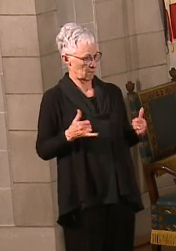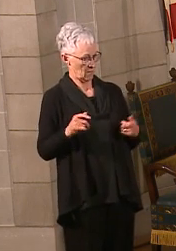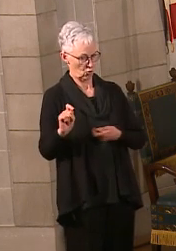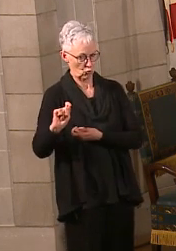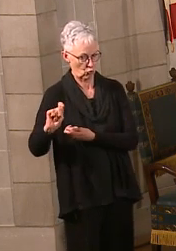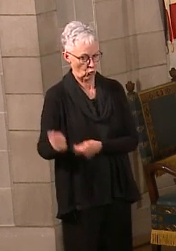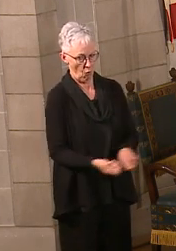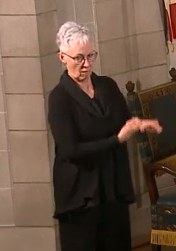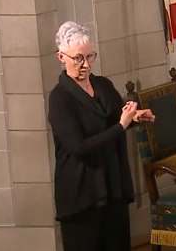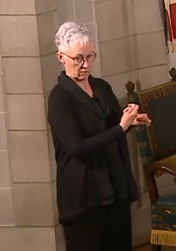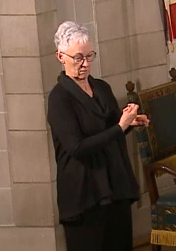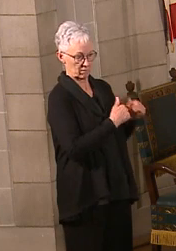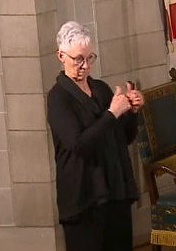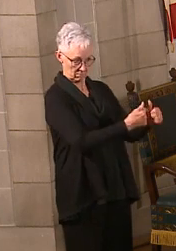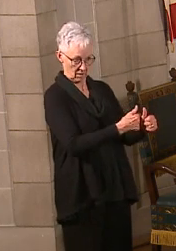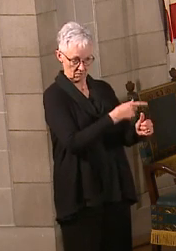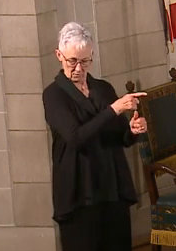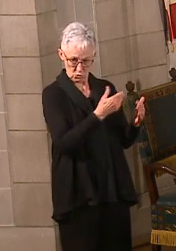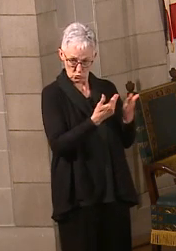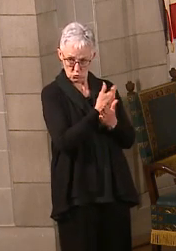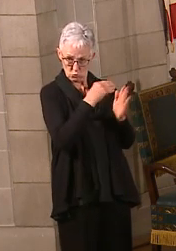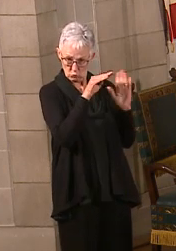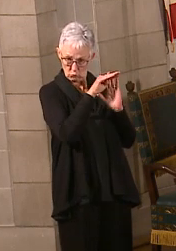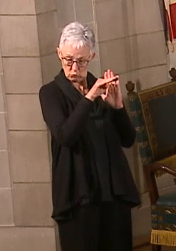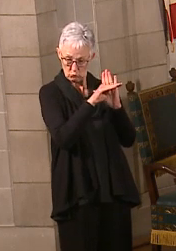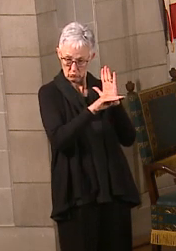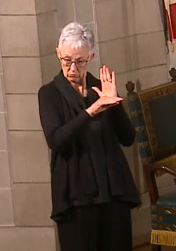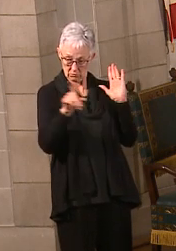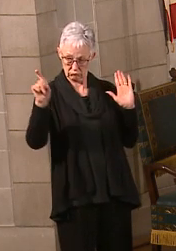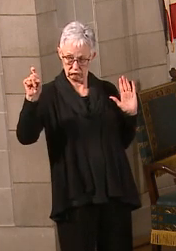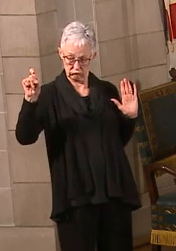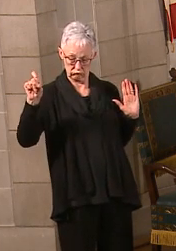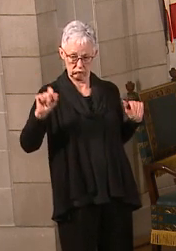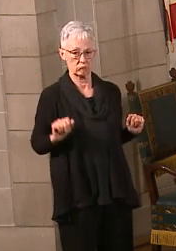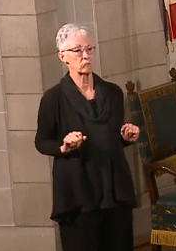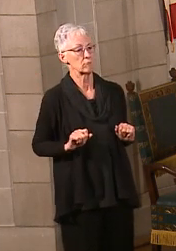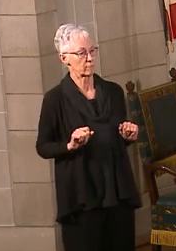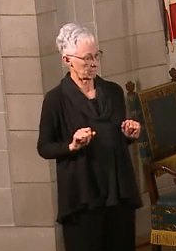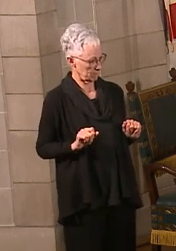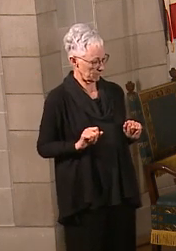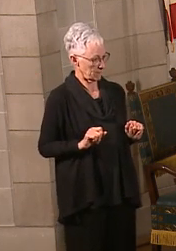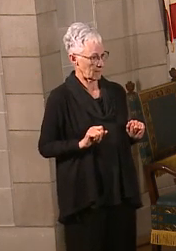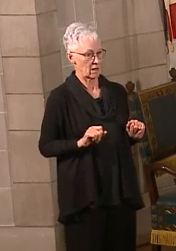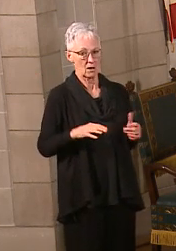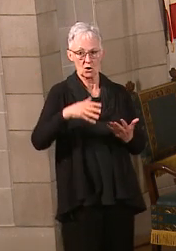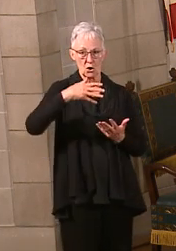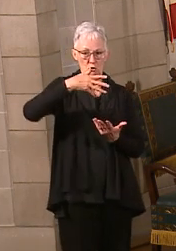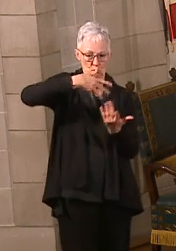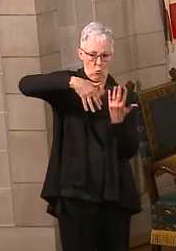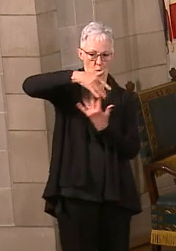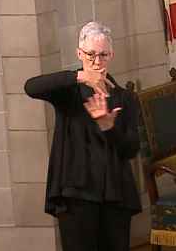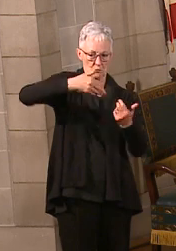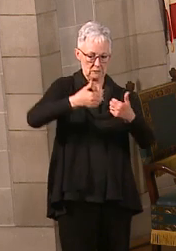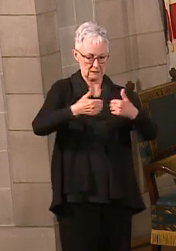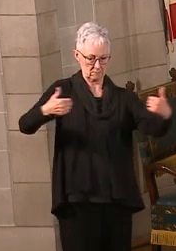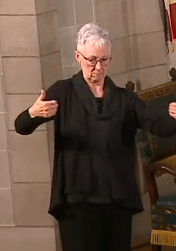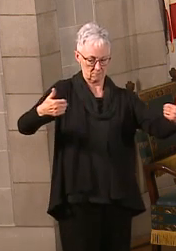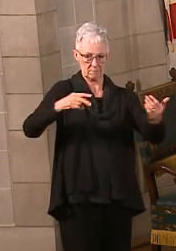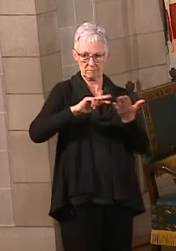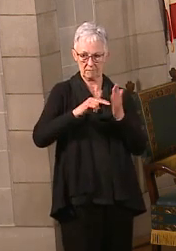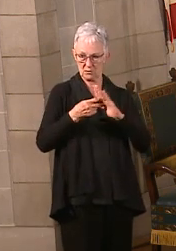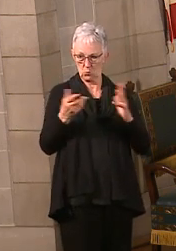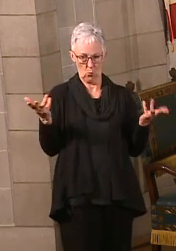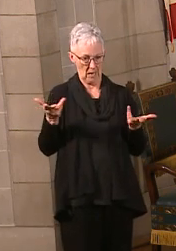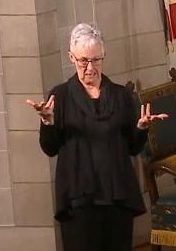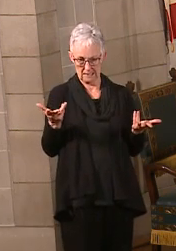DHM? So again, we want people to practice good social distancing. If you can manage